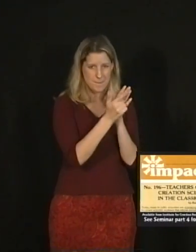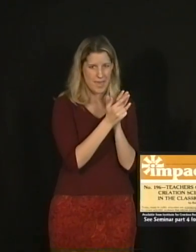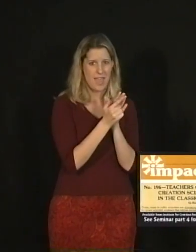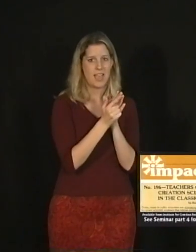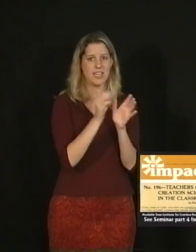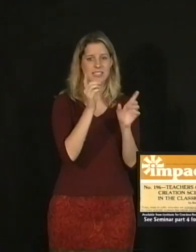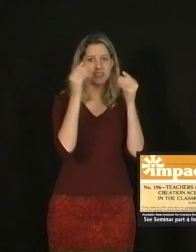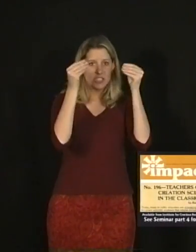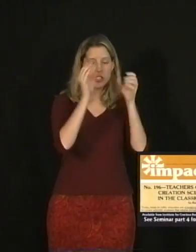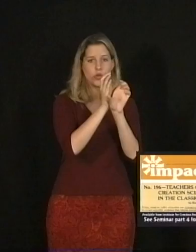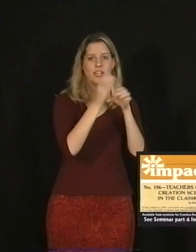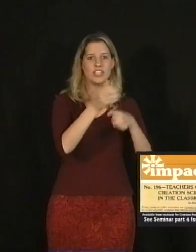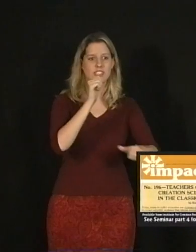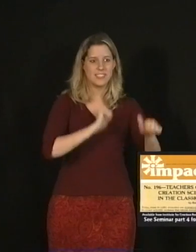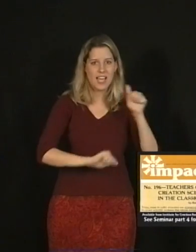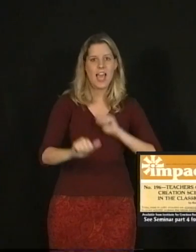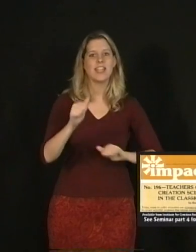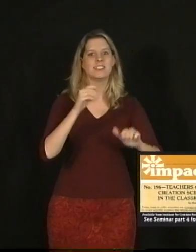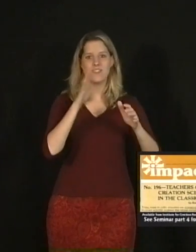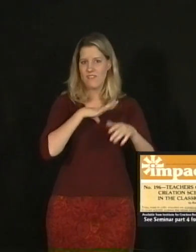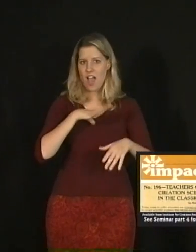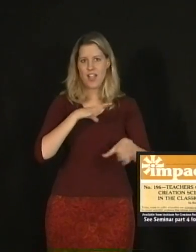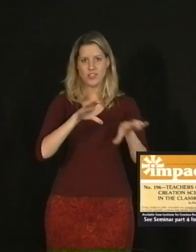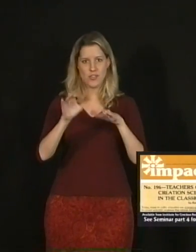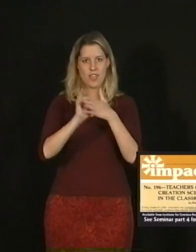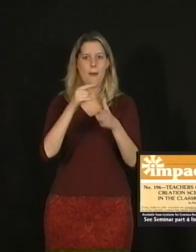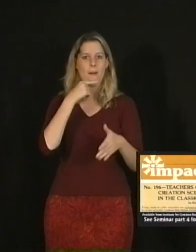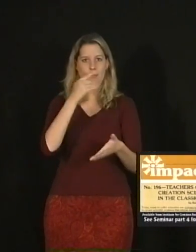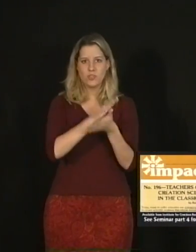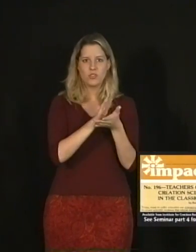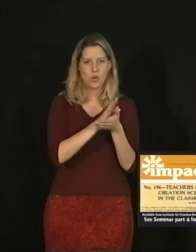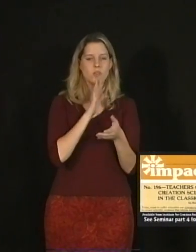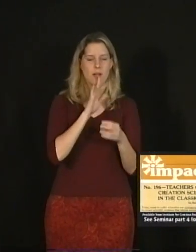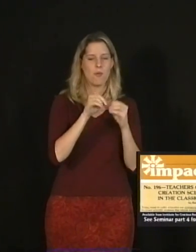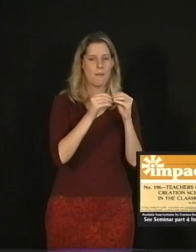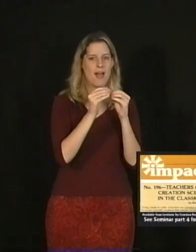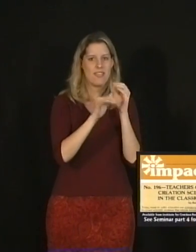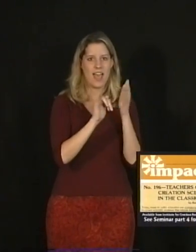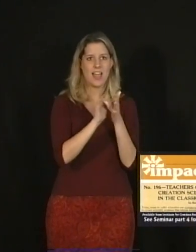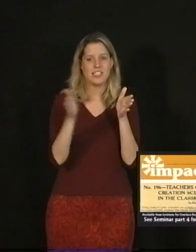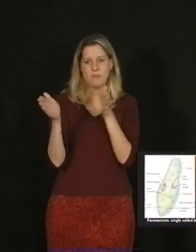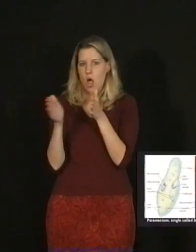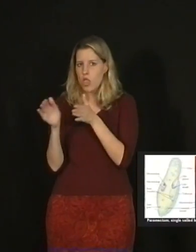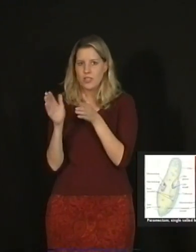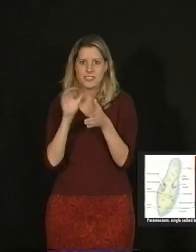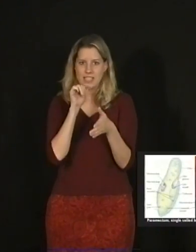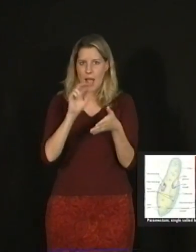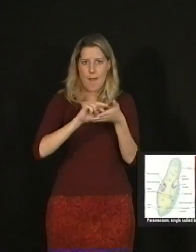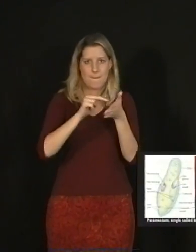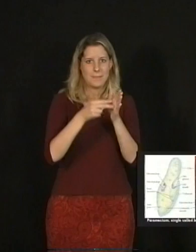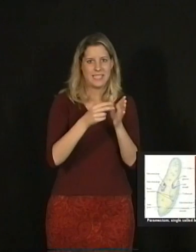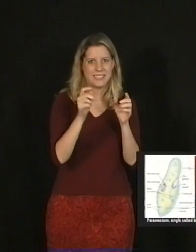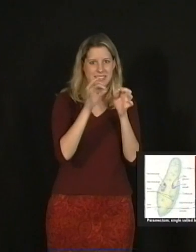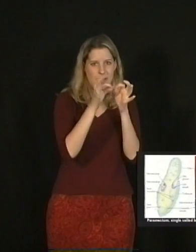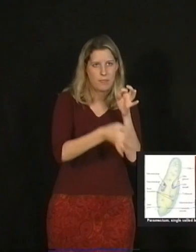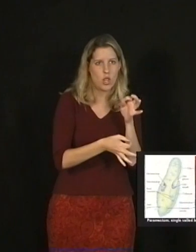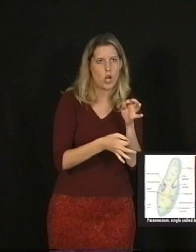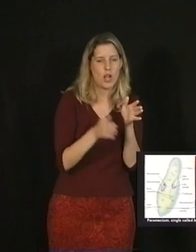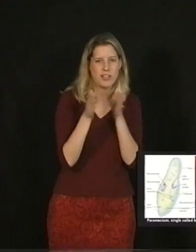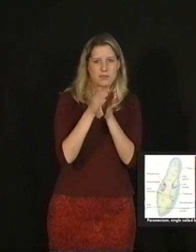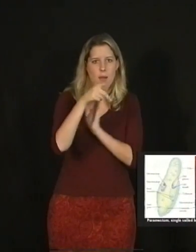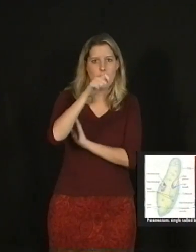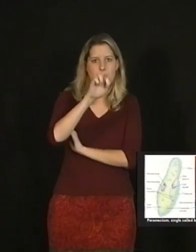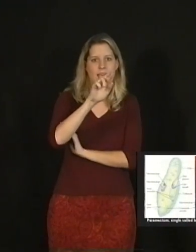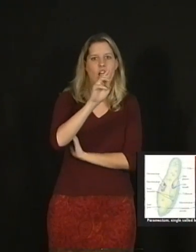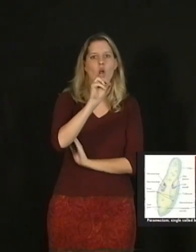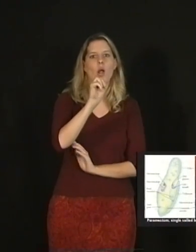some people want you to think. It's perfectly fine to teach creation science in the public schools. We'll get into more of that later. Smaller is not simpler. A little paramecium is